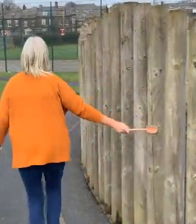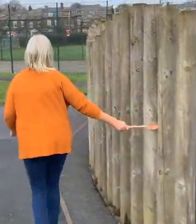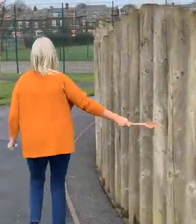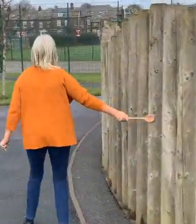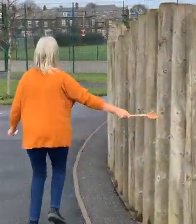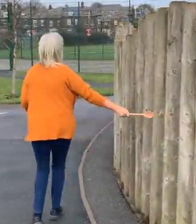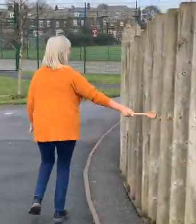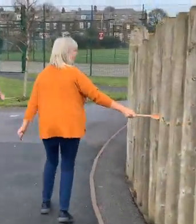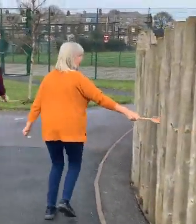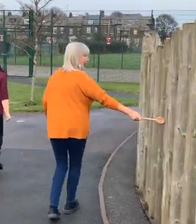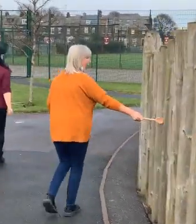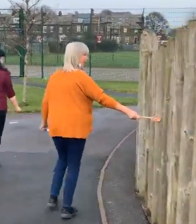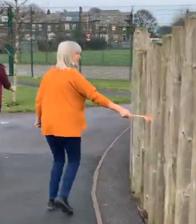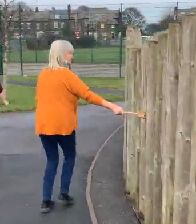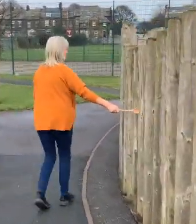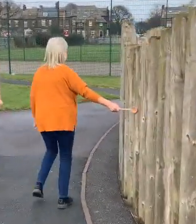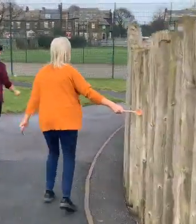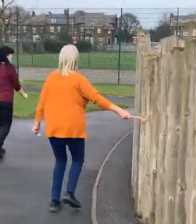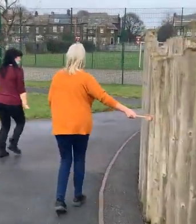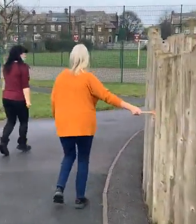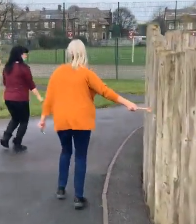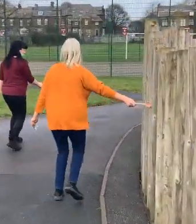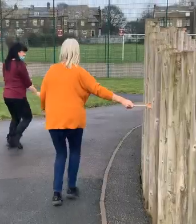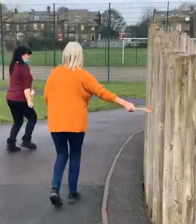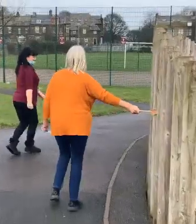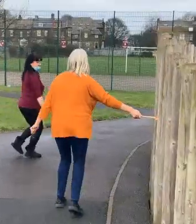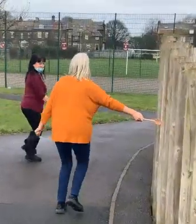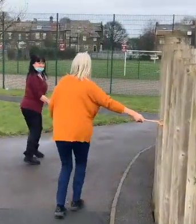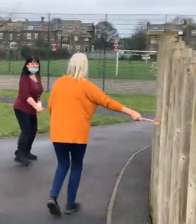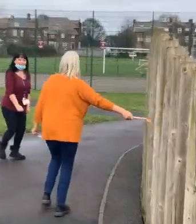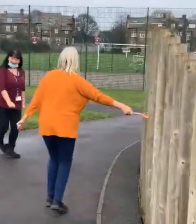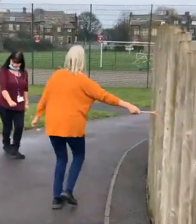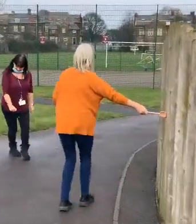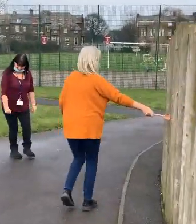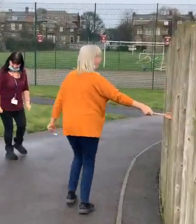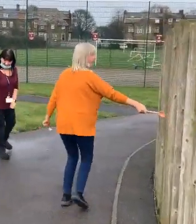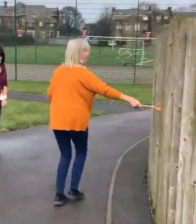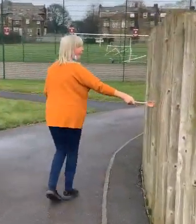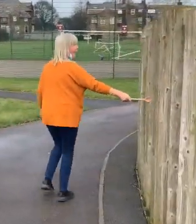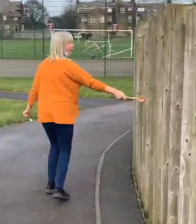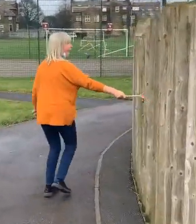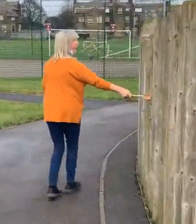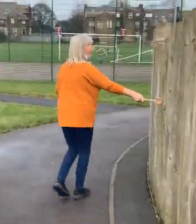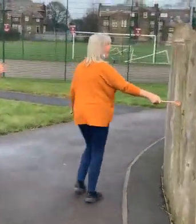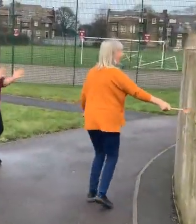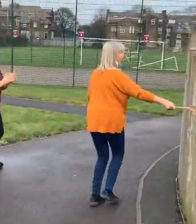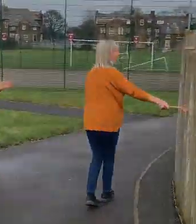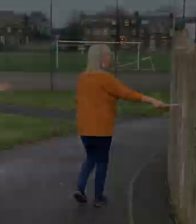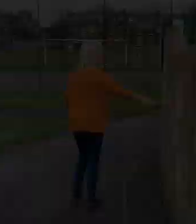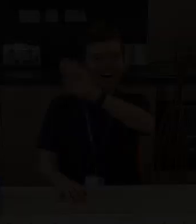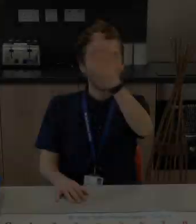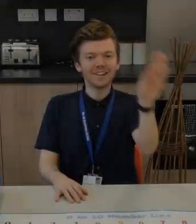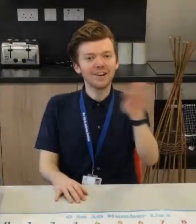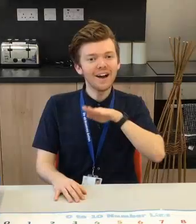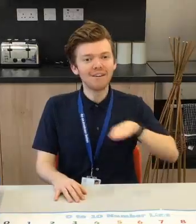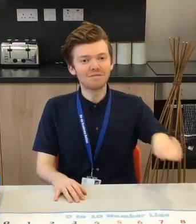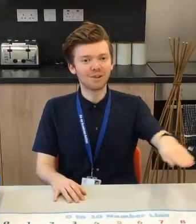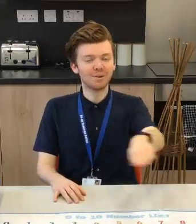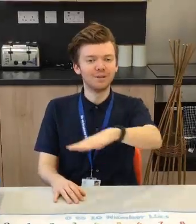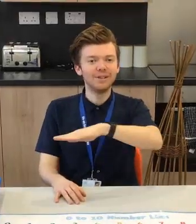And we take it Wildcats, sing along Yeah, you really got it going on Wildcats in the house